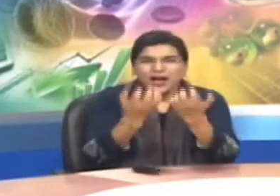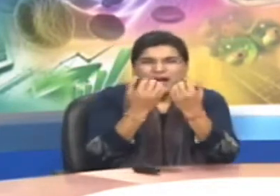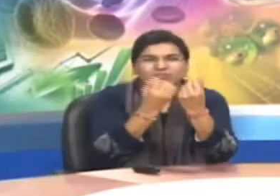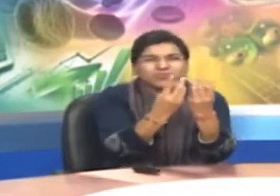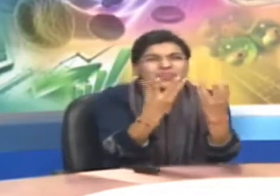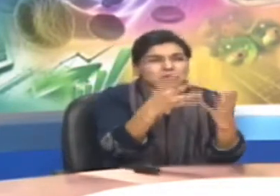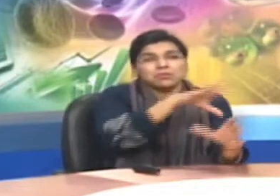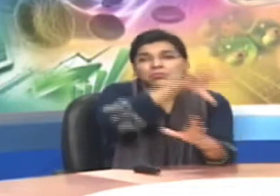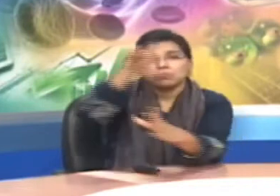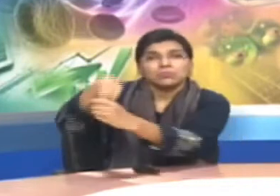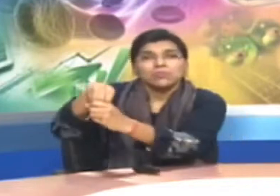agreed.